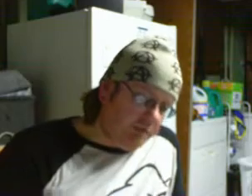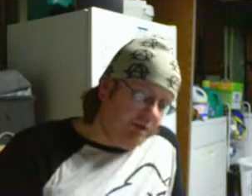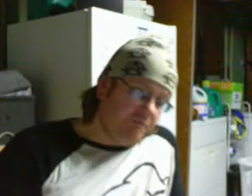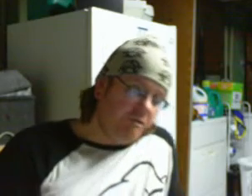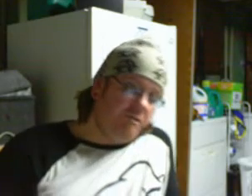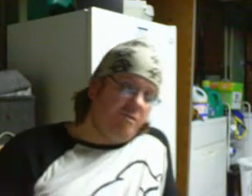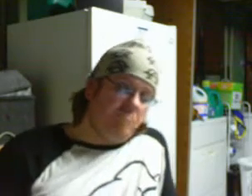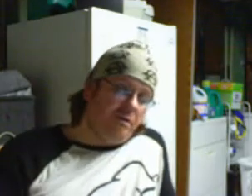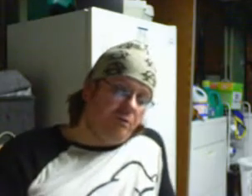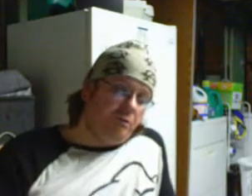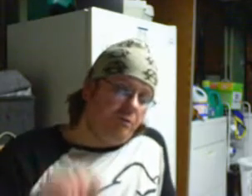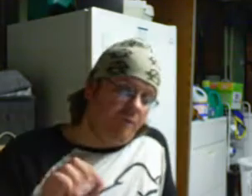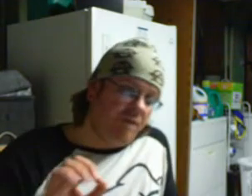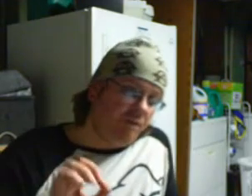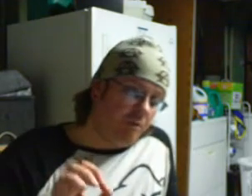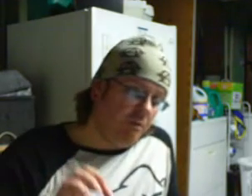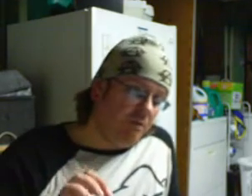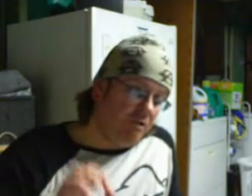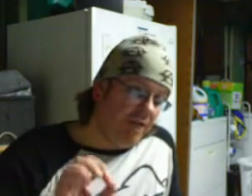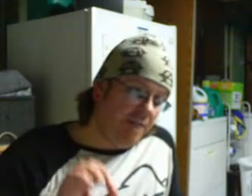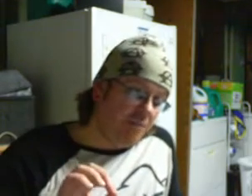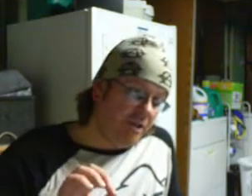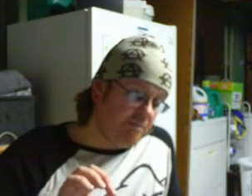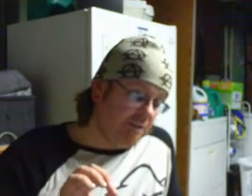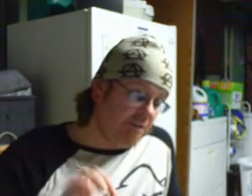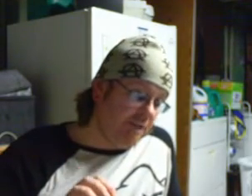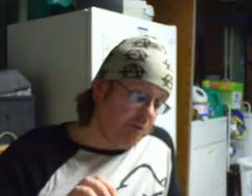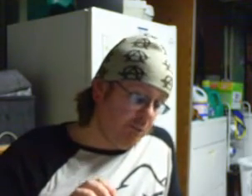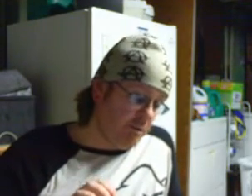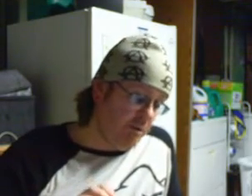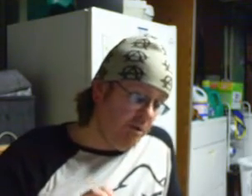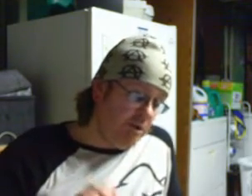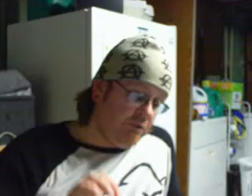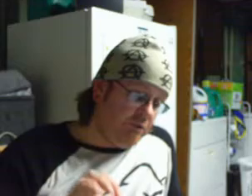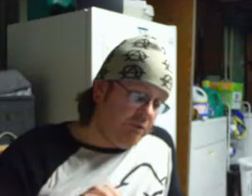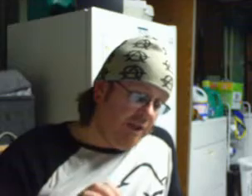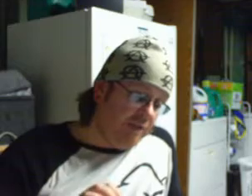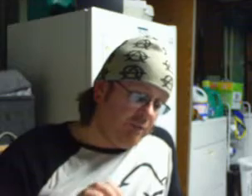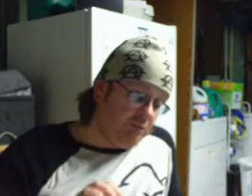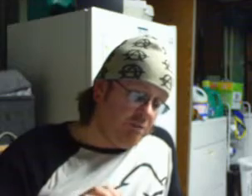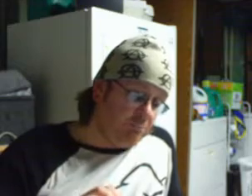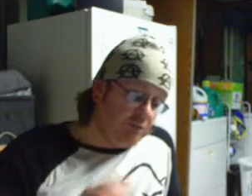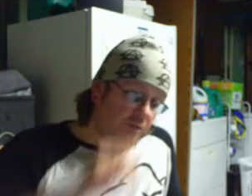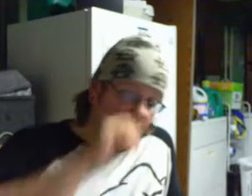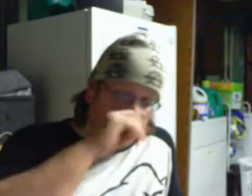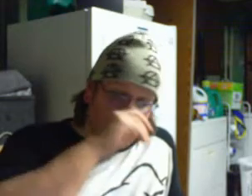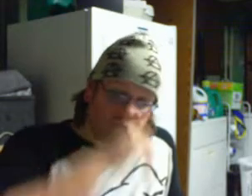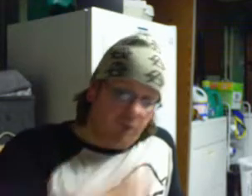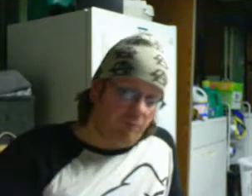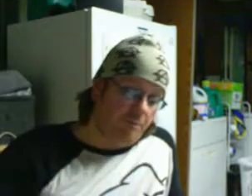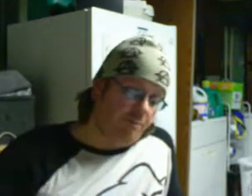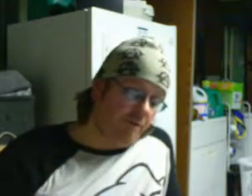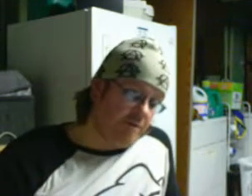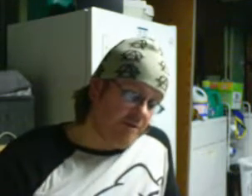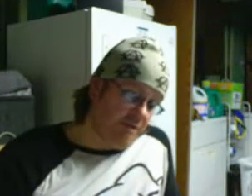David then sent messengers to fetch her. She came to him and he lay with her just after she had purified herself from her period.